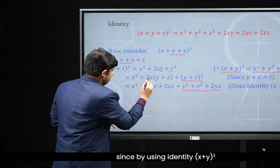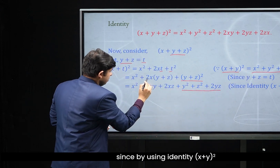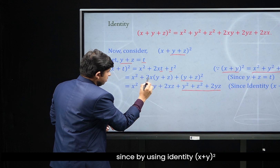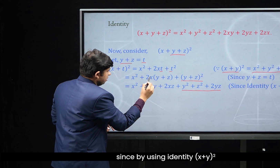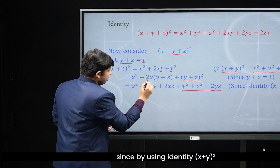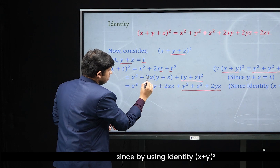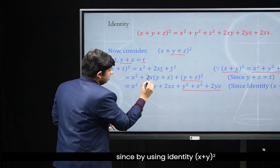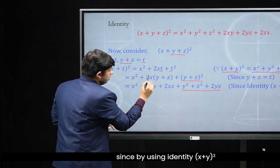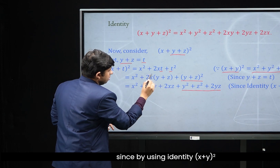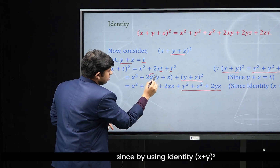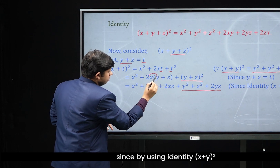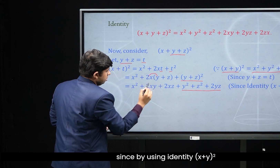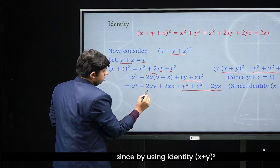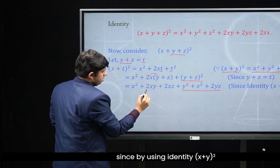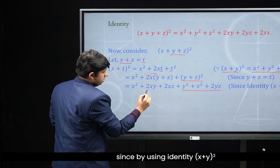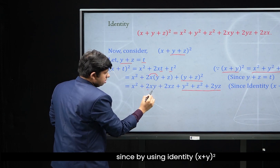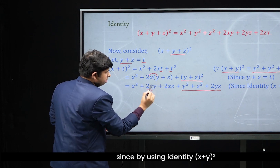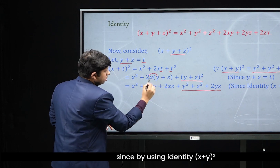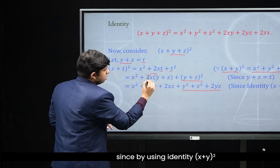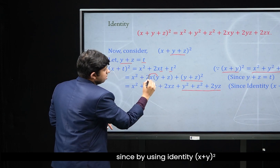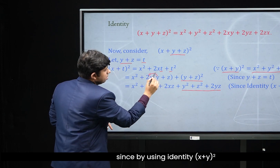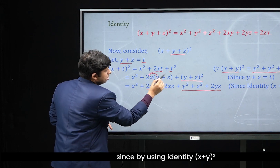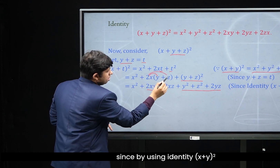since by using identity x plus y whole square.